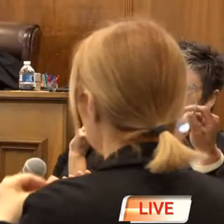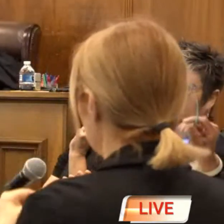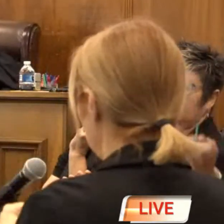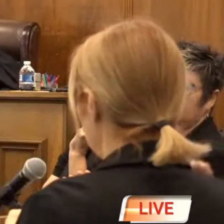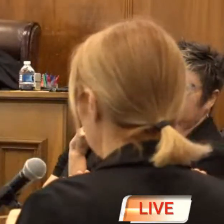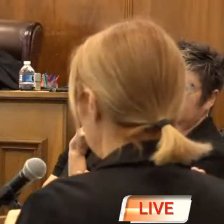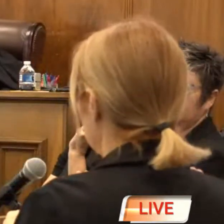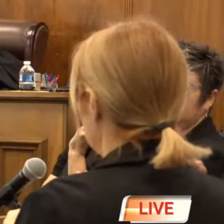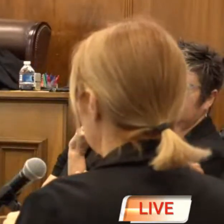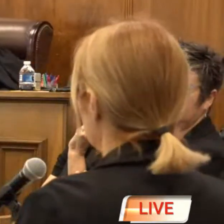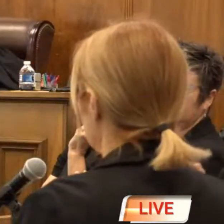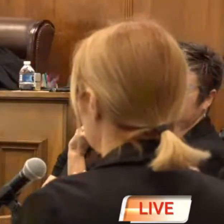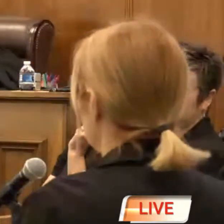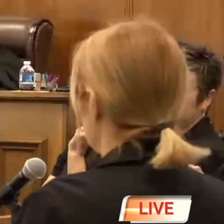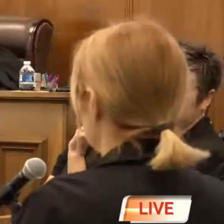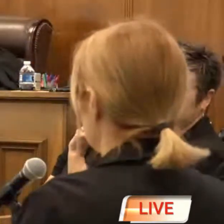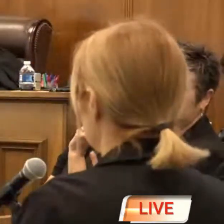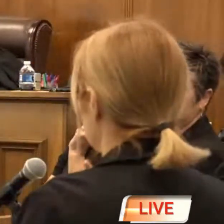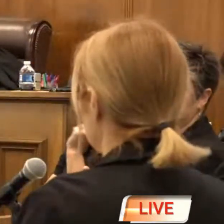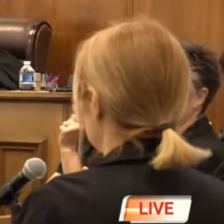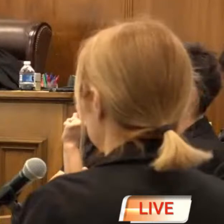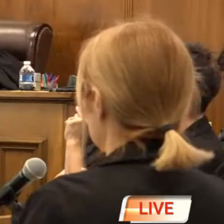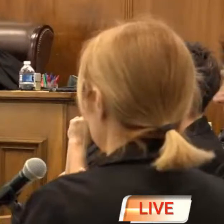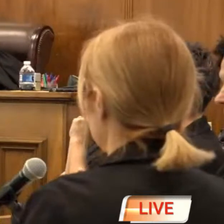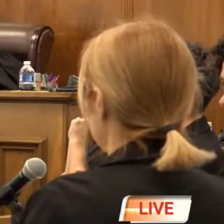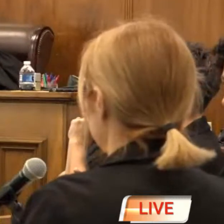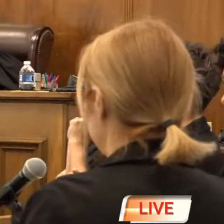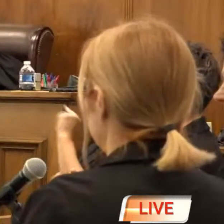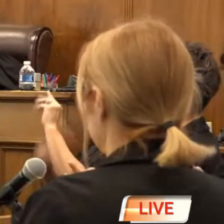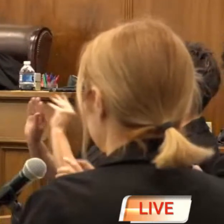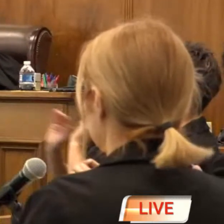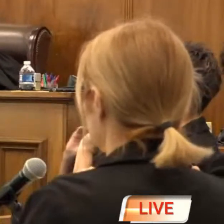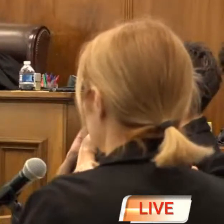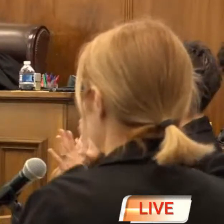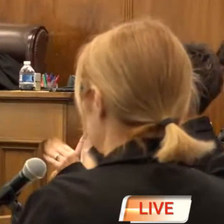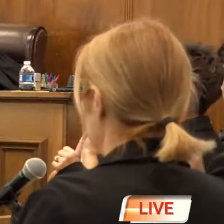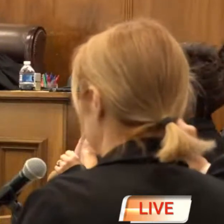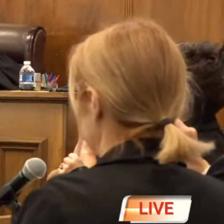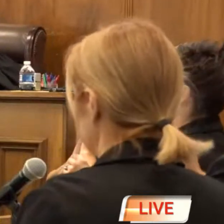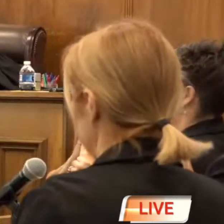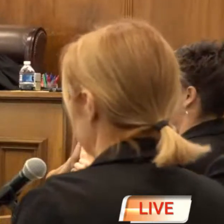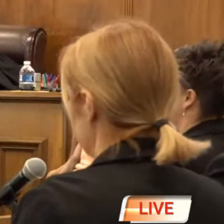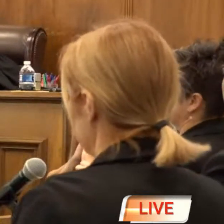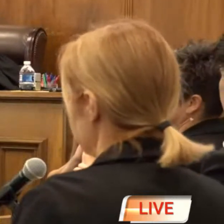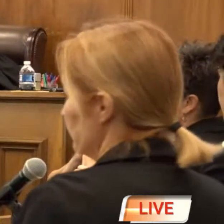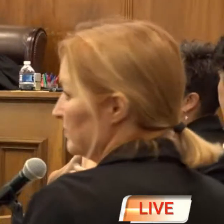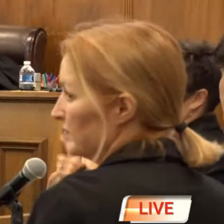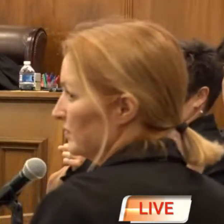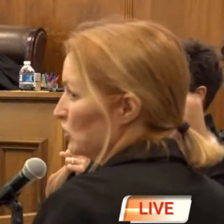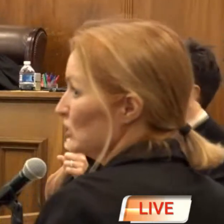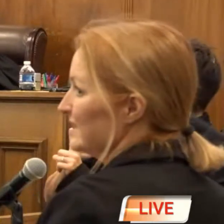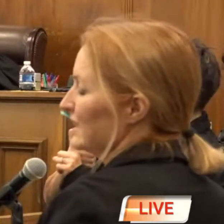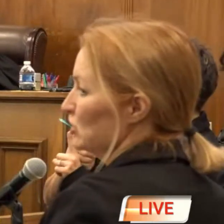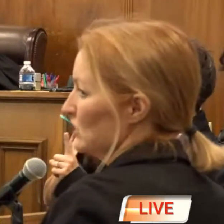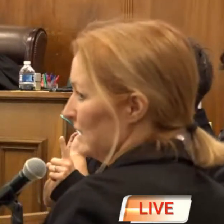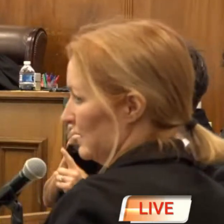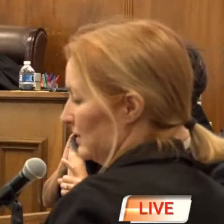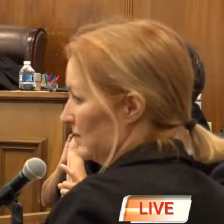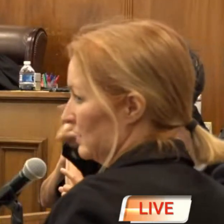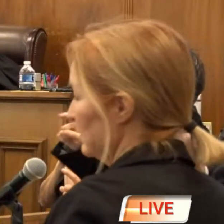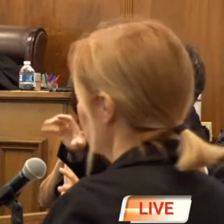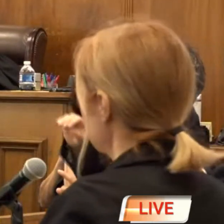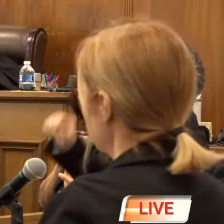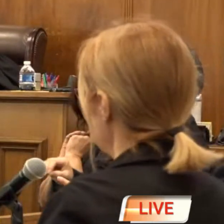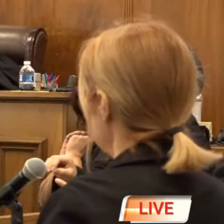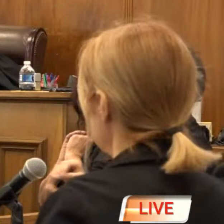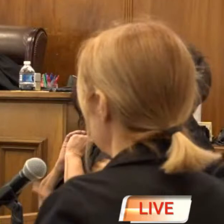that Rico does not understand 100%. So I just want to clarify that. Did you say that you don't understand, or did